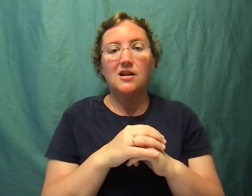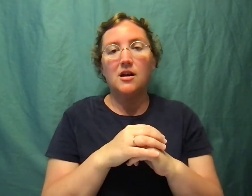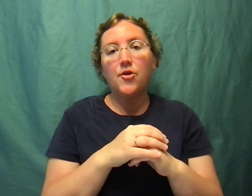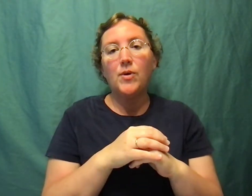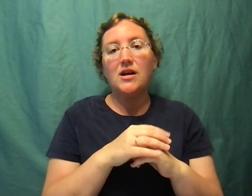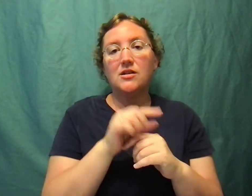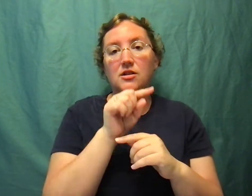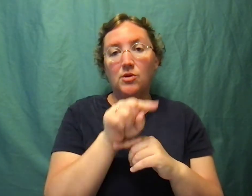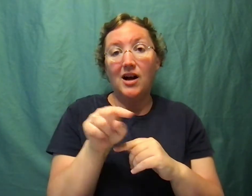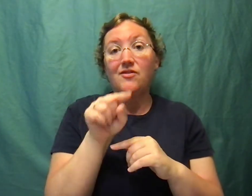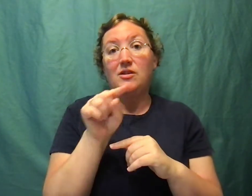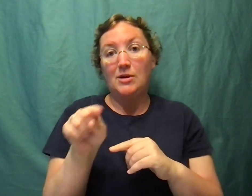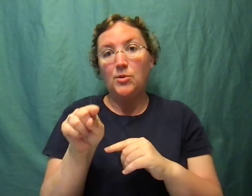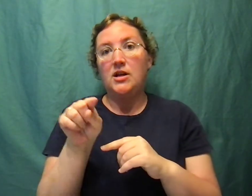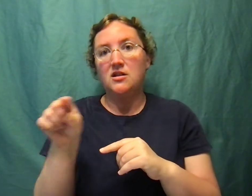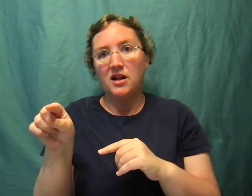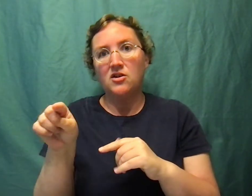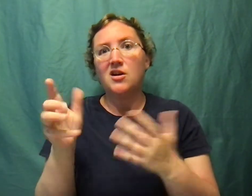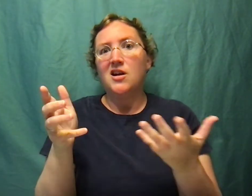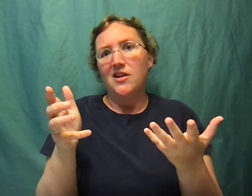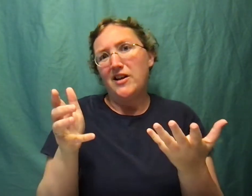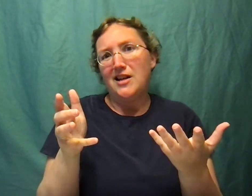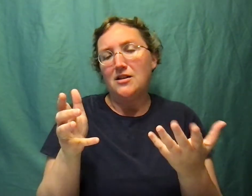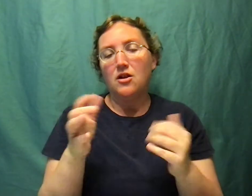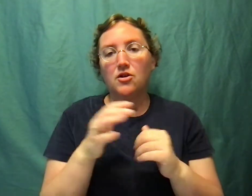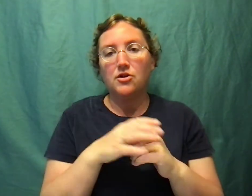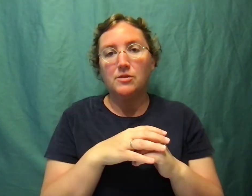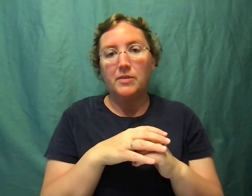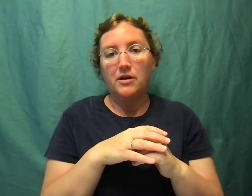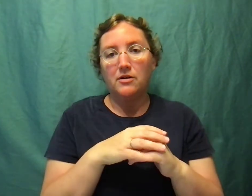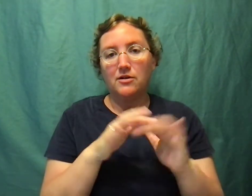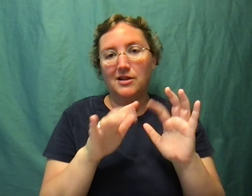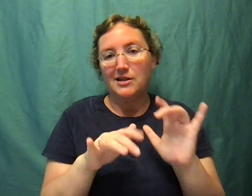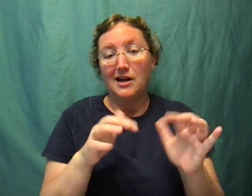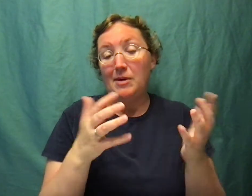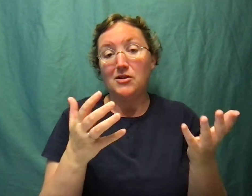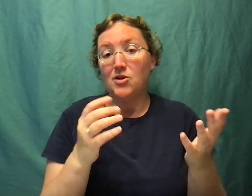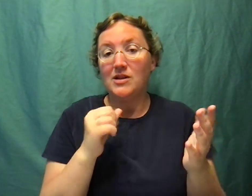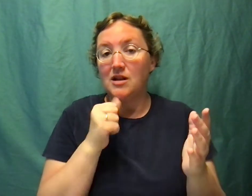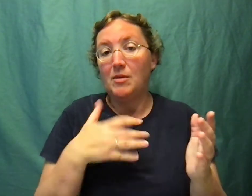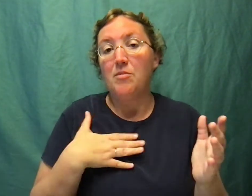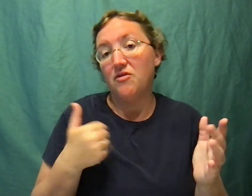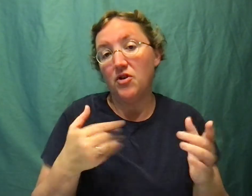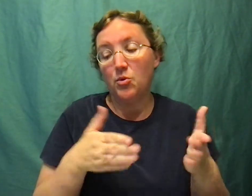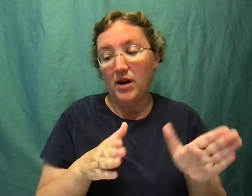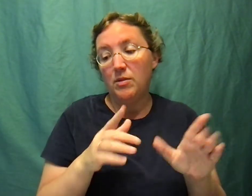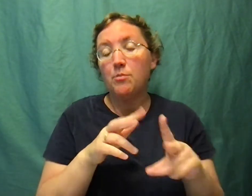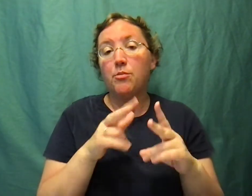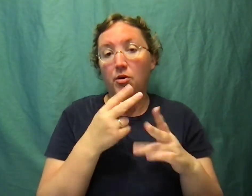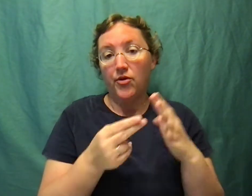Another way is to do a hyphen in between each letter. That takes longer to spell or to type out, so that's not my preferred way, but both are